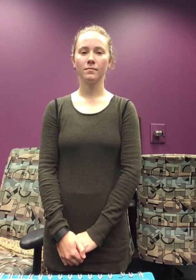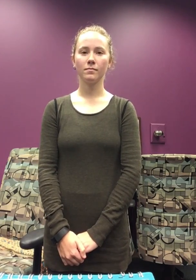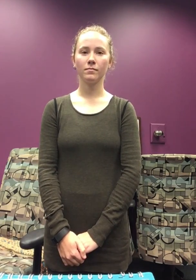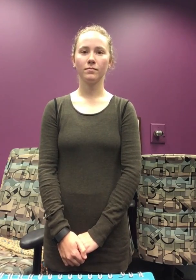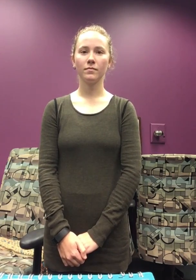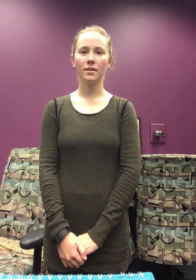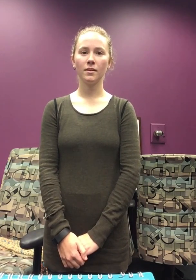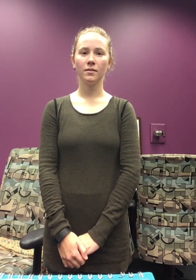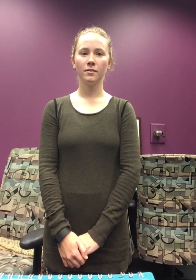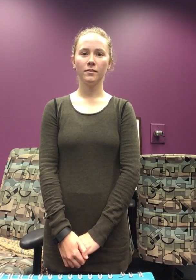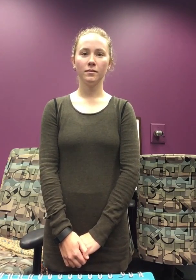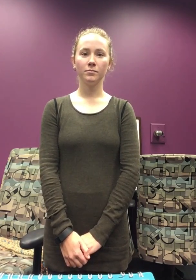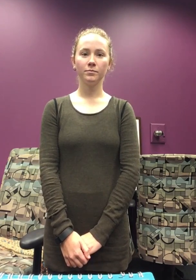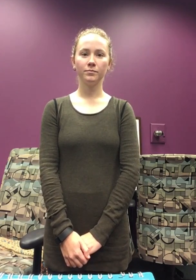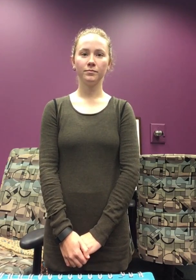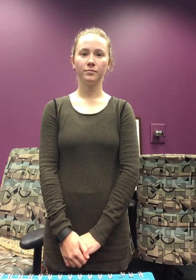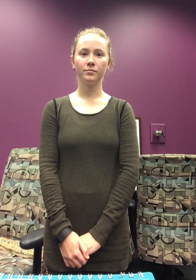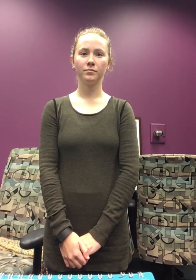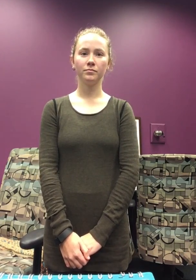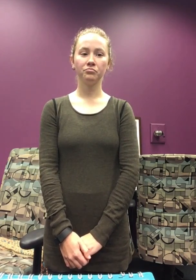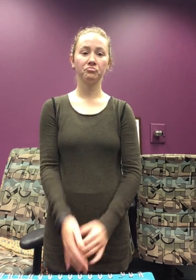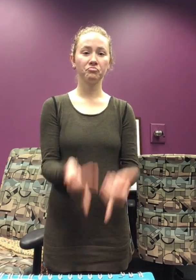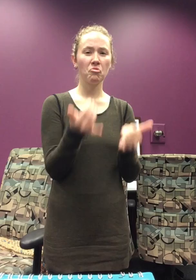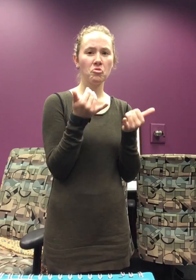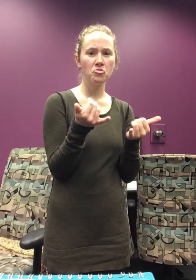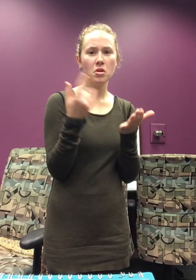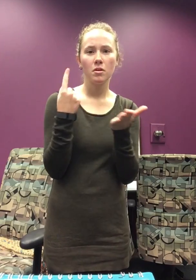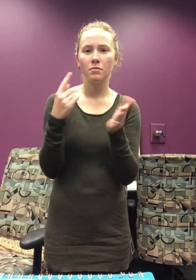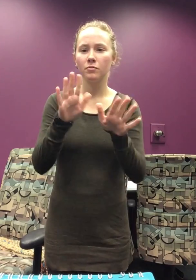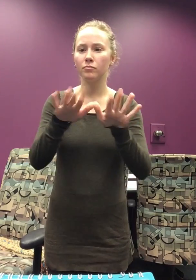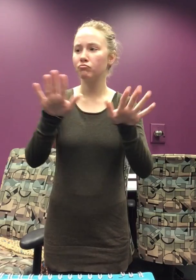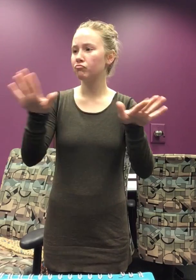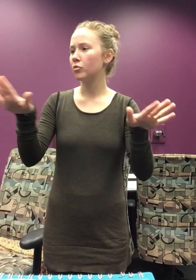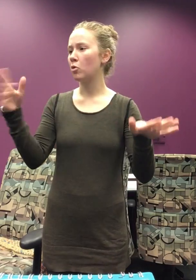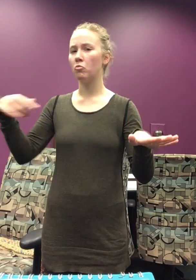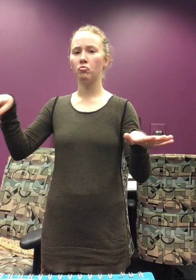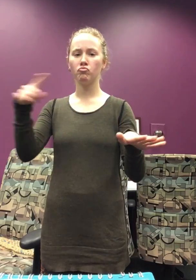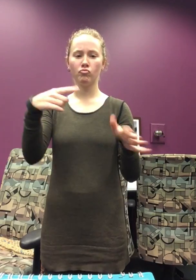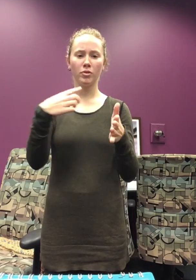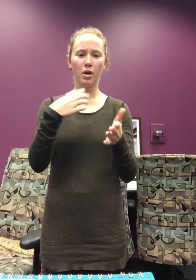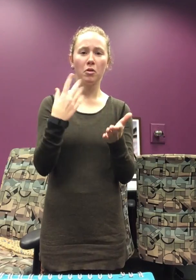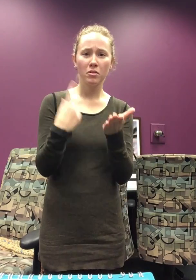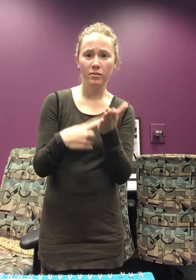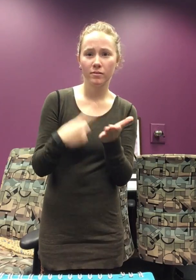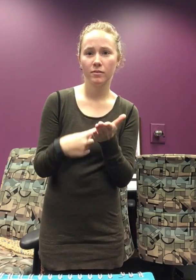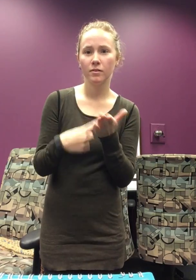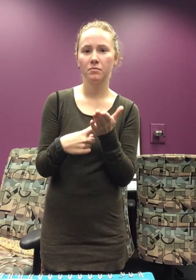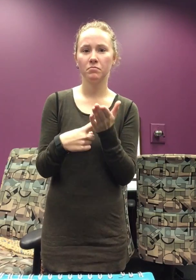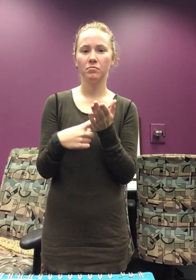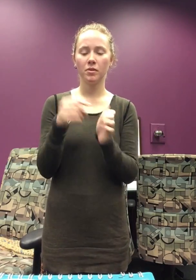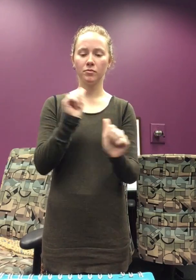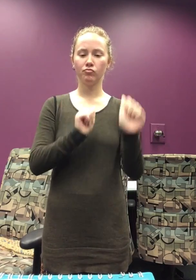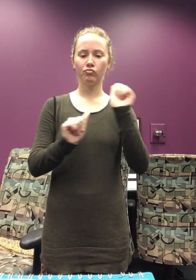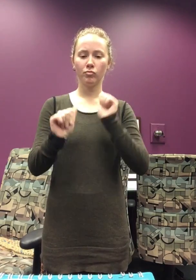Boys and girls, today we're going to talk about, in science, our bodies. And we're going to talk specifically